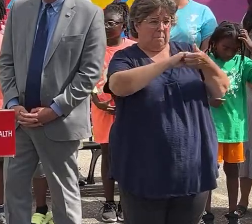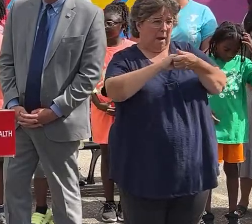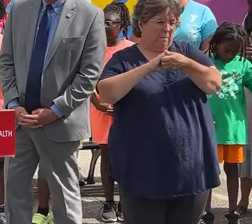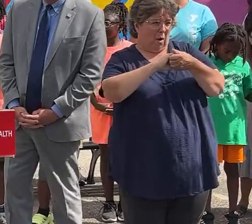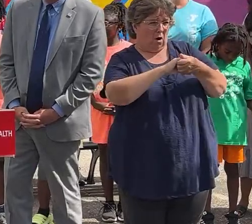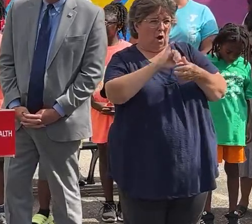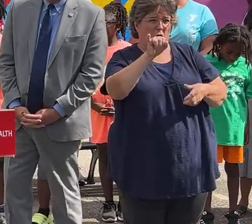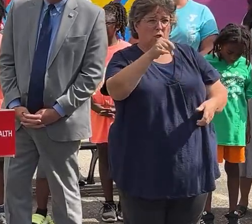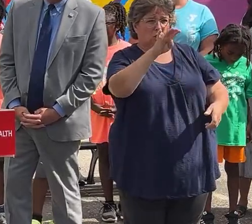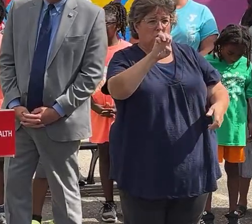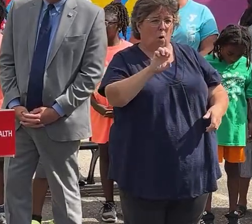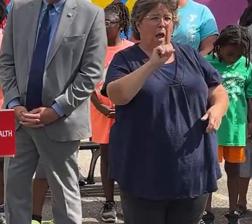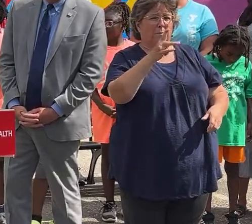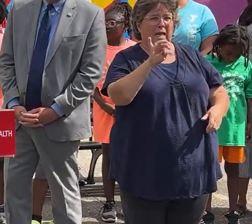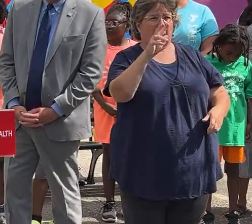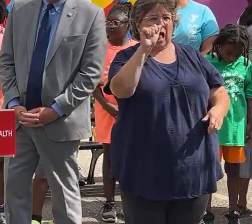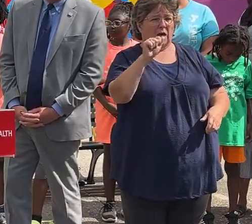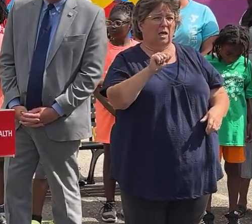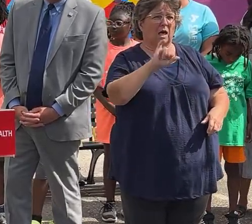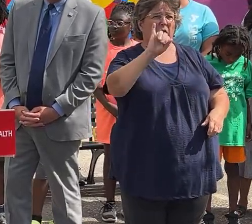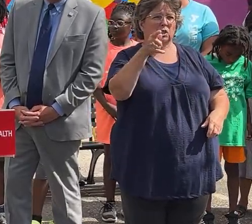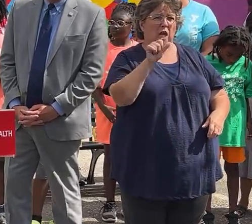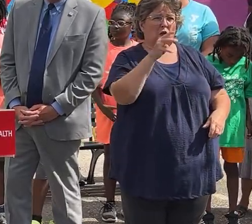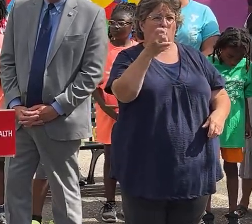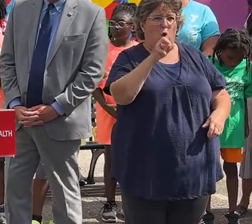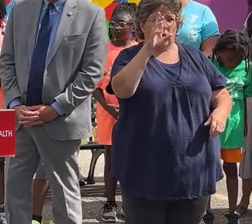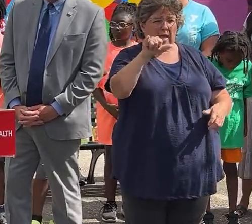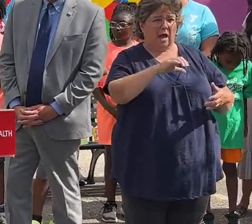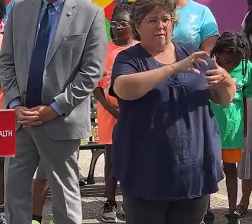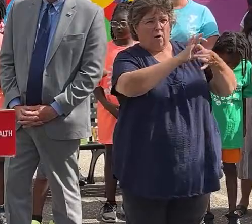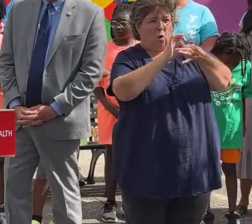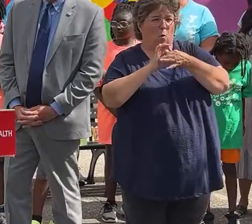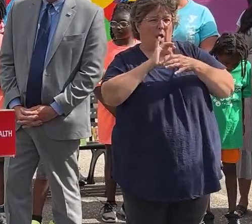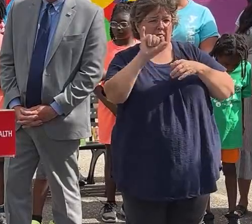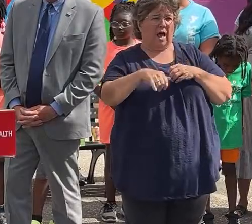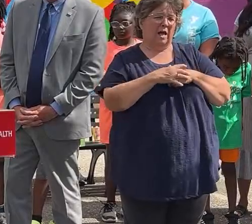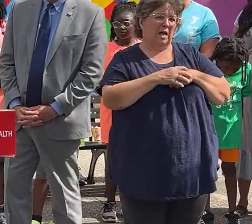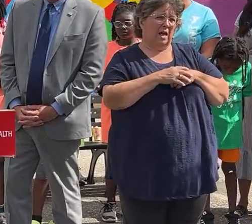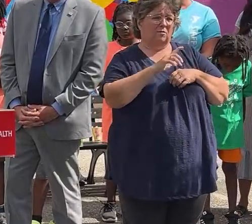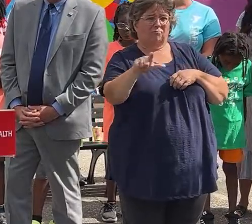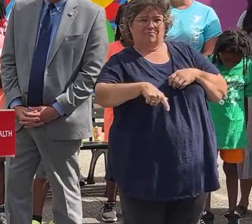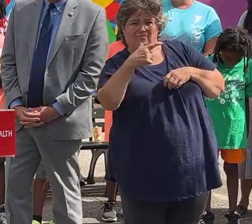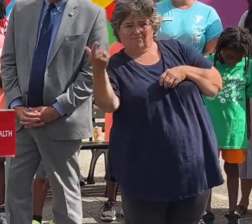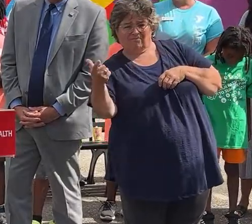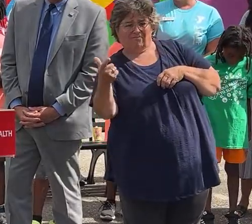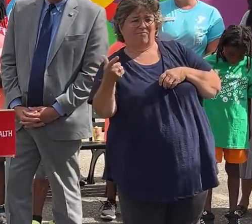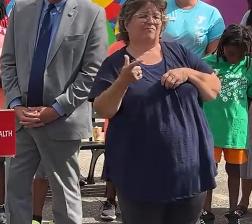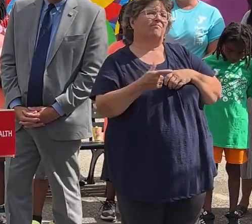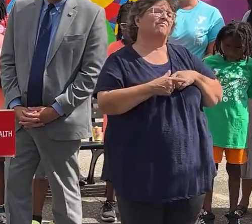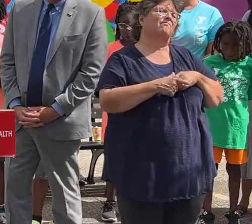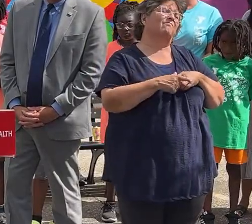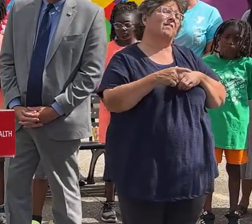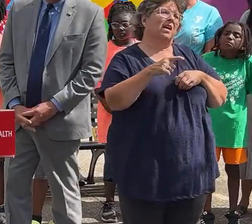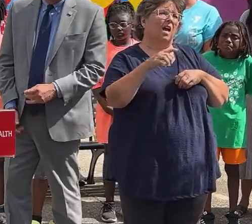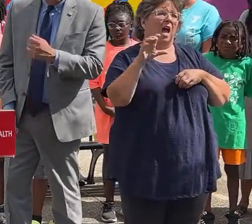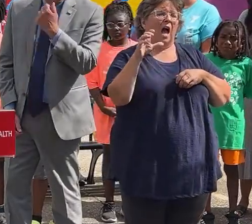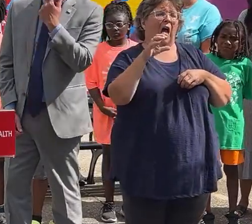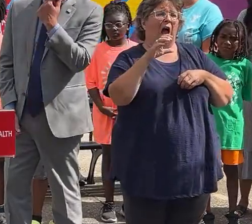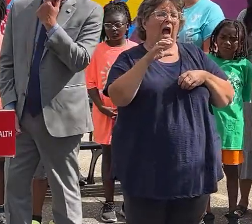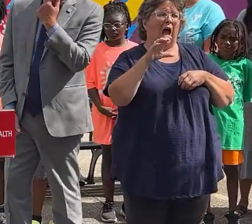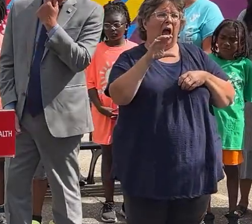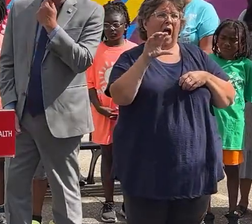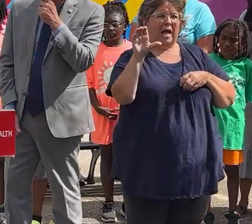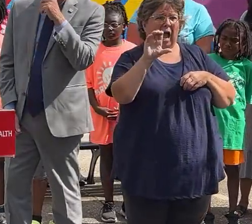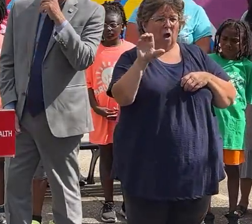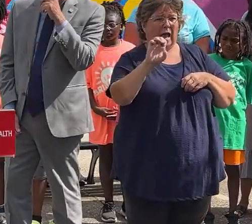here, Joe Abdullah and Jason Hurley, for coordinating this. So I'm going to turn it back to the county executive, and please, if you